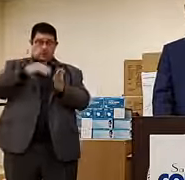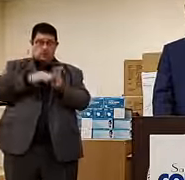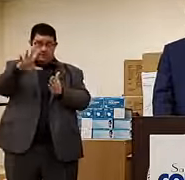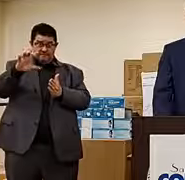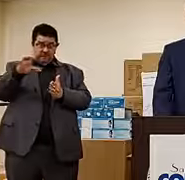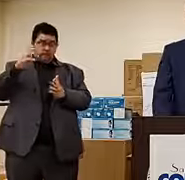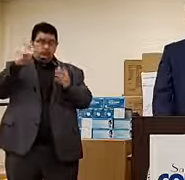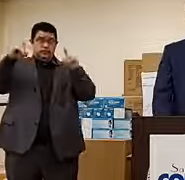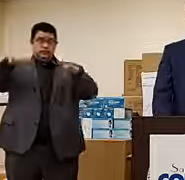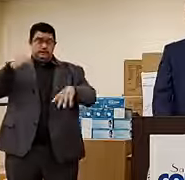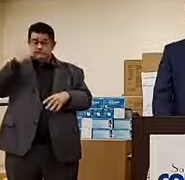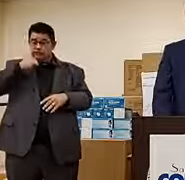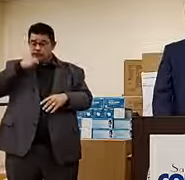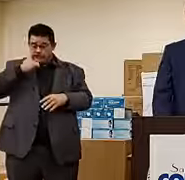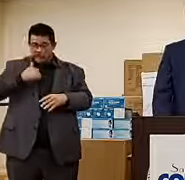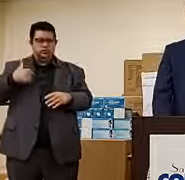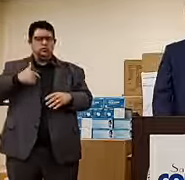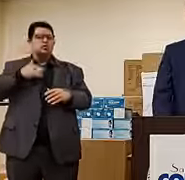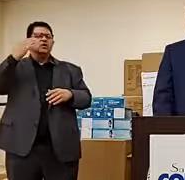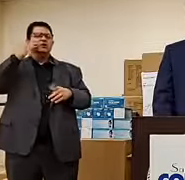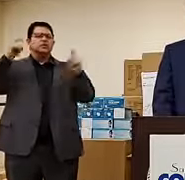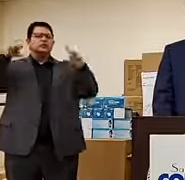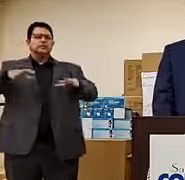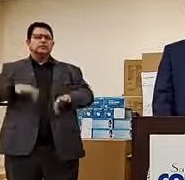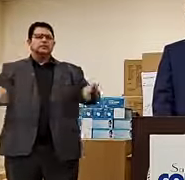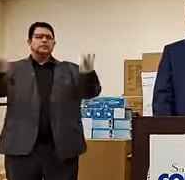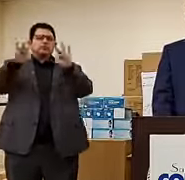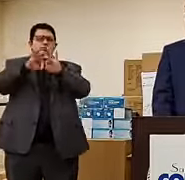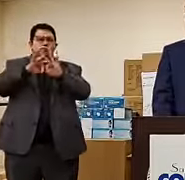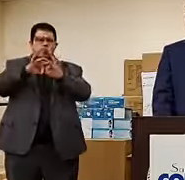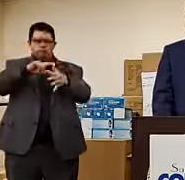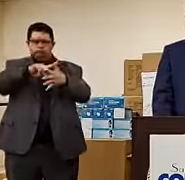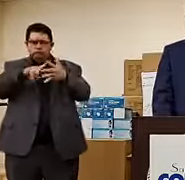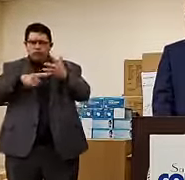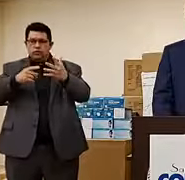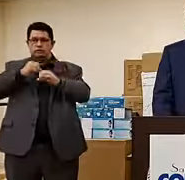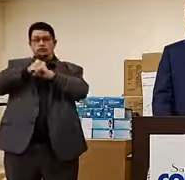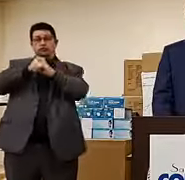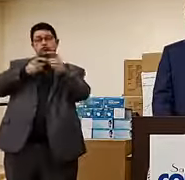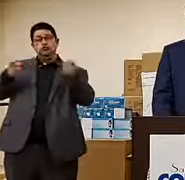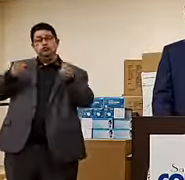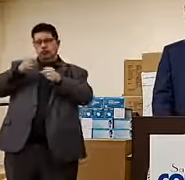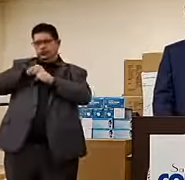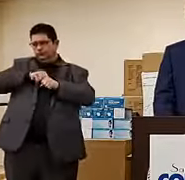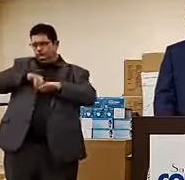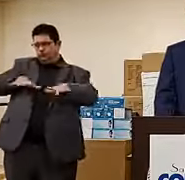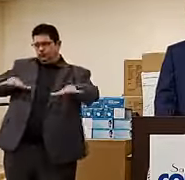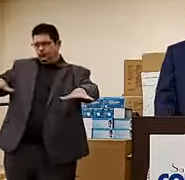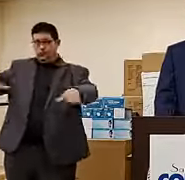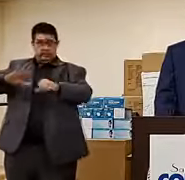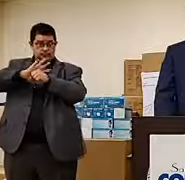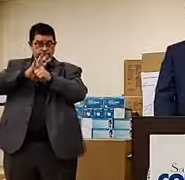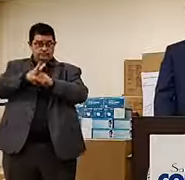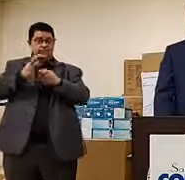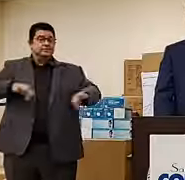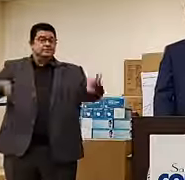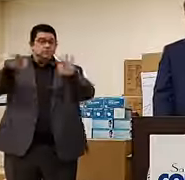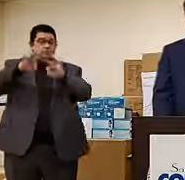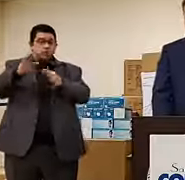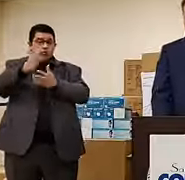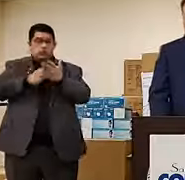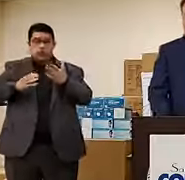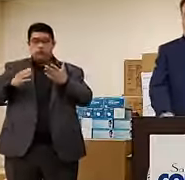daily. We know that testing is an important part of controlling the spread of this virus during this pandemic. It's an important part of helping to